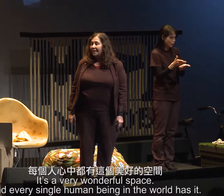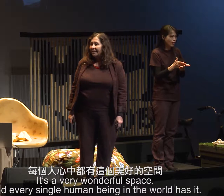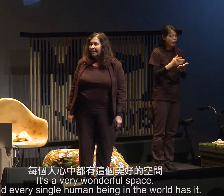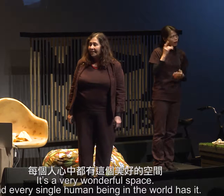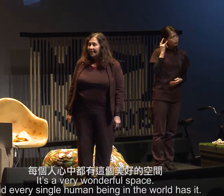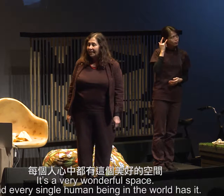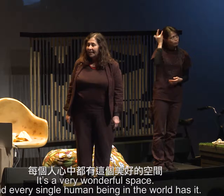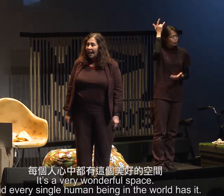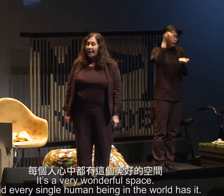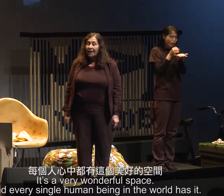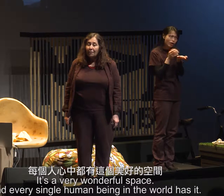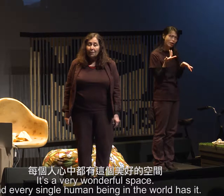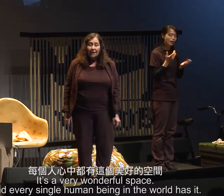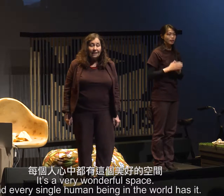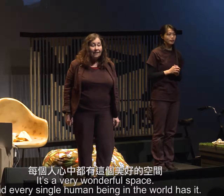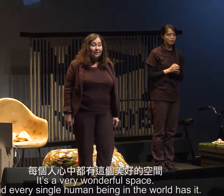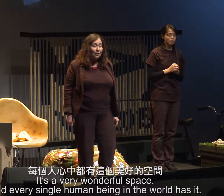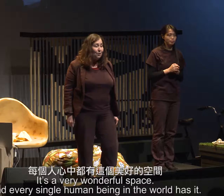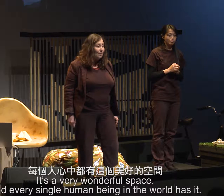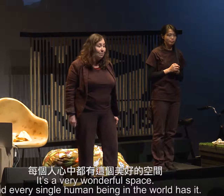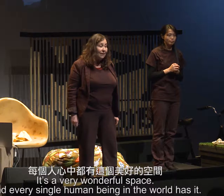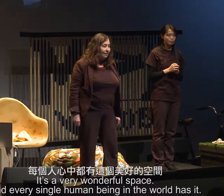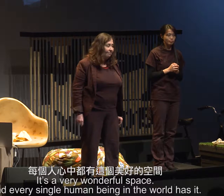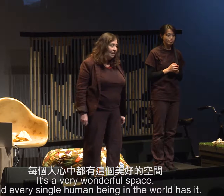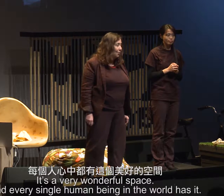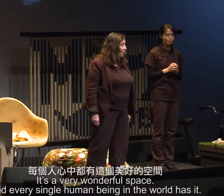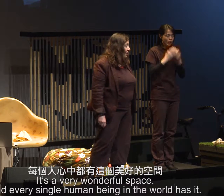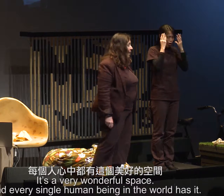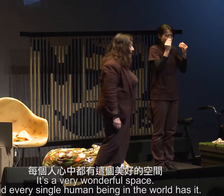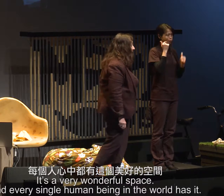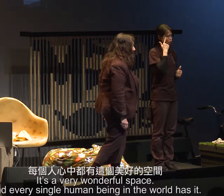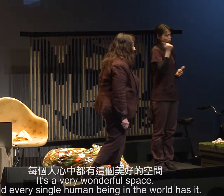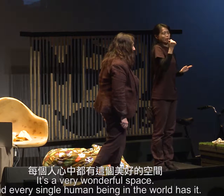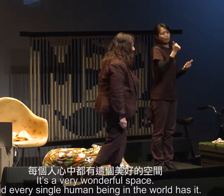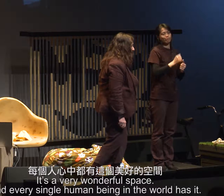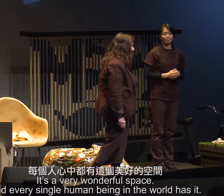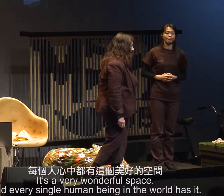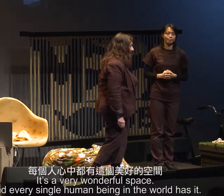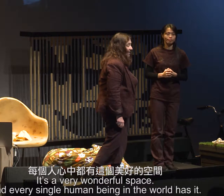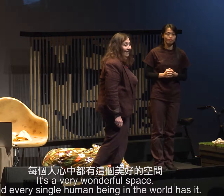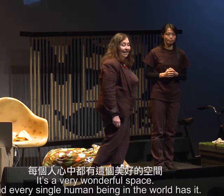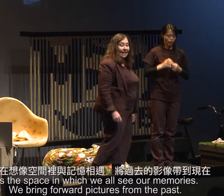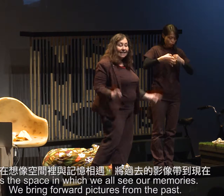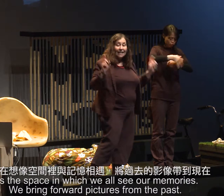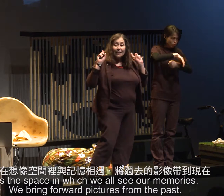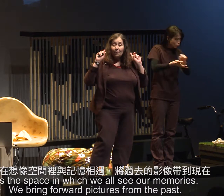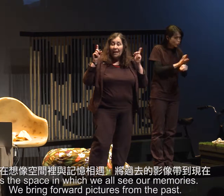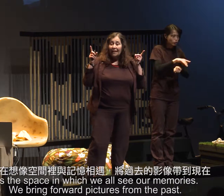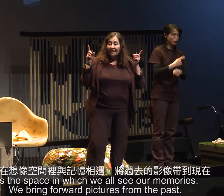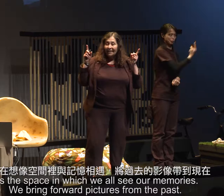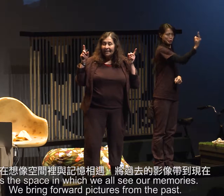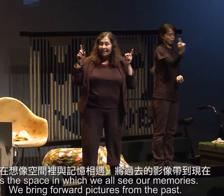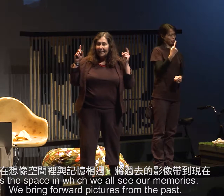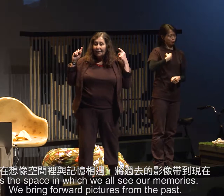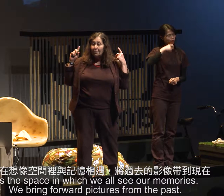space, and every single human being in the world has it. It's the